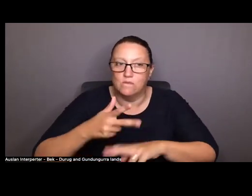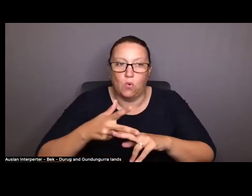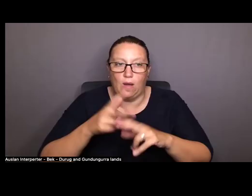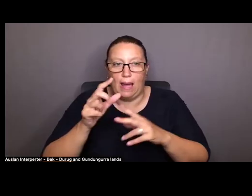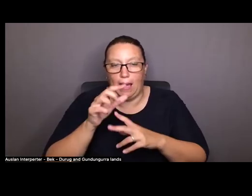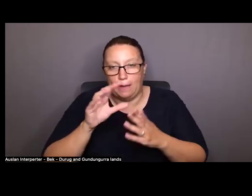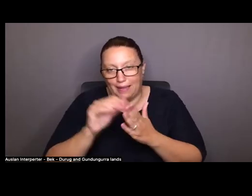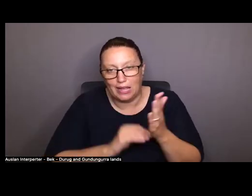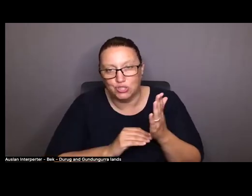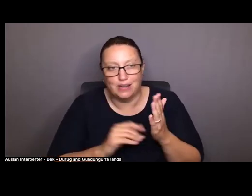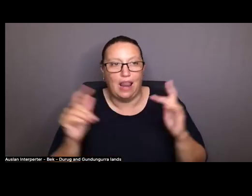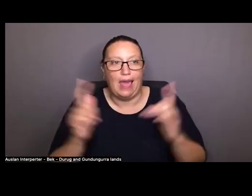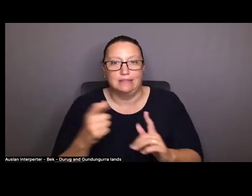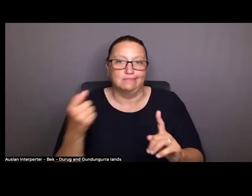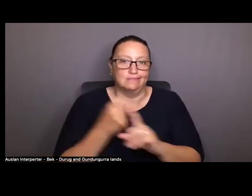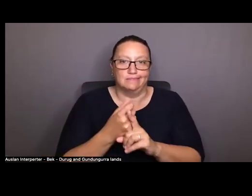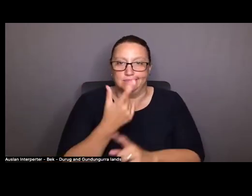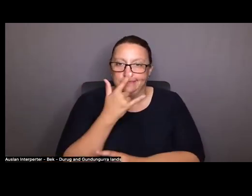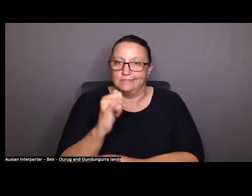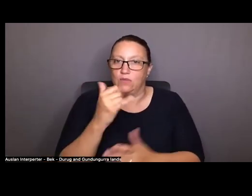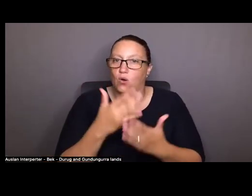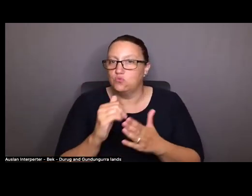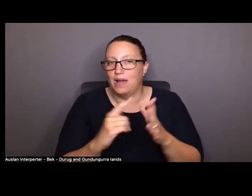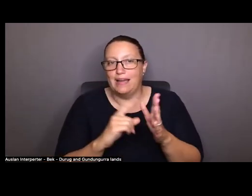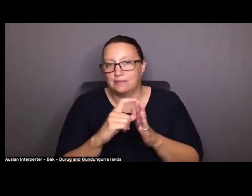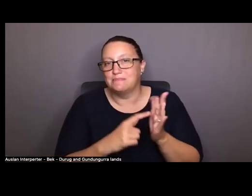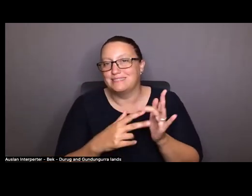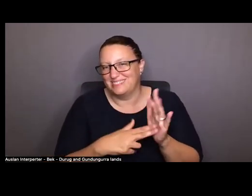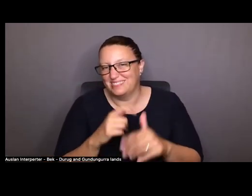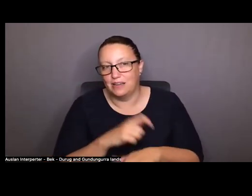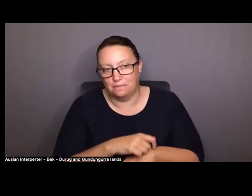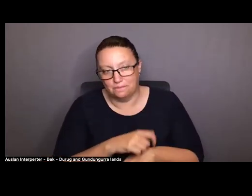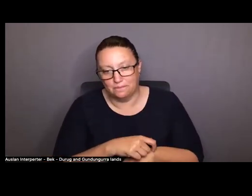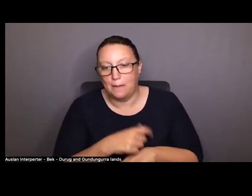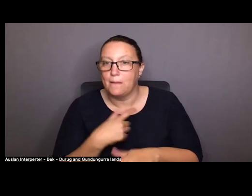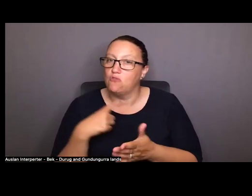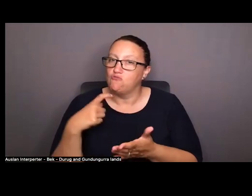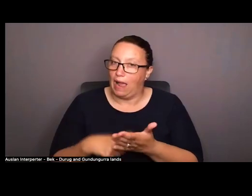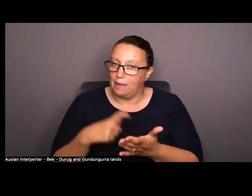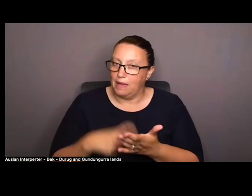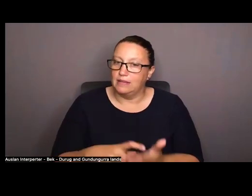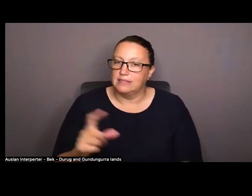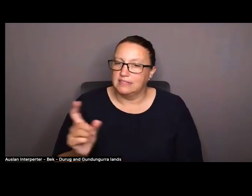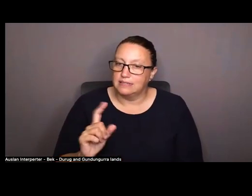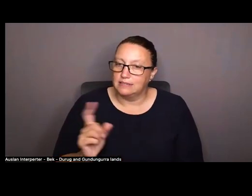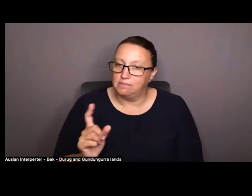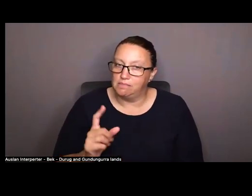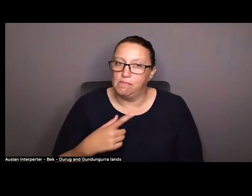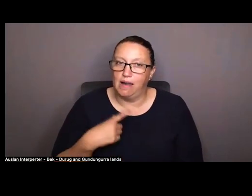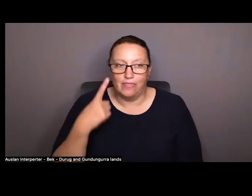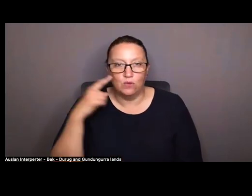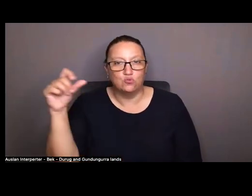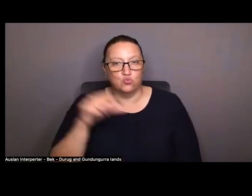It's less of a hit on your administrative time. So my recommendation would probably be to line up